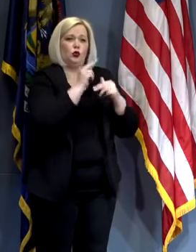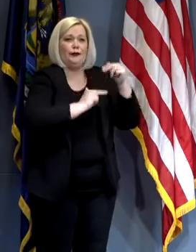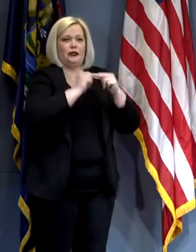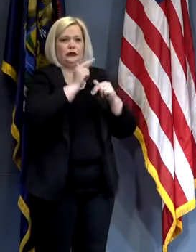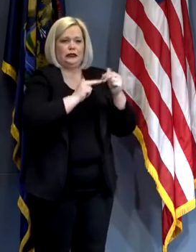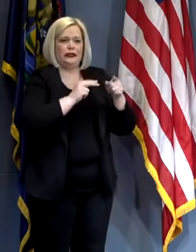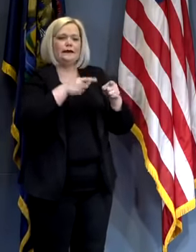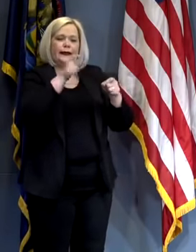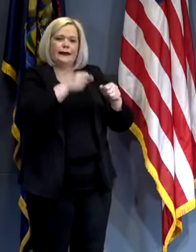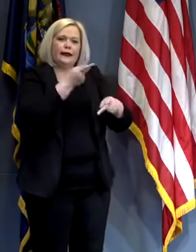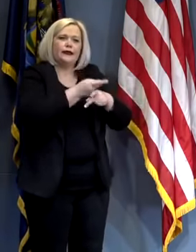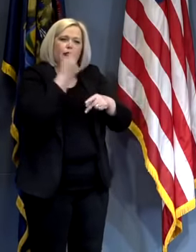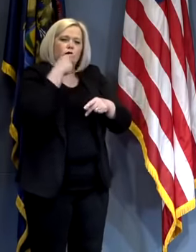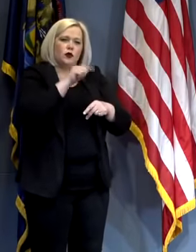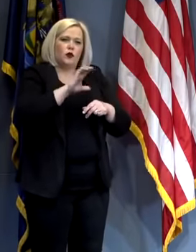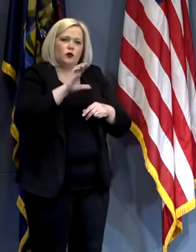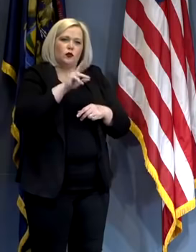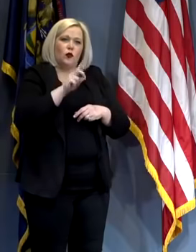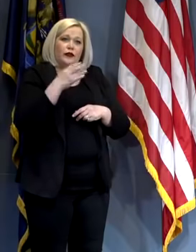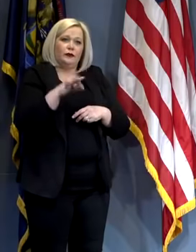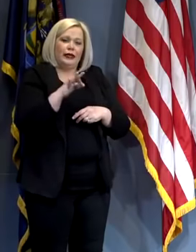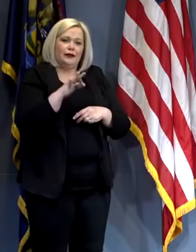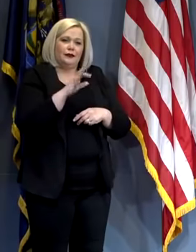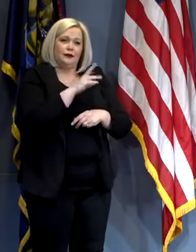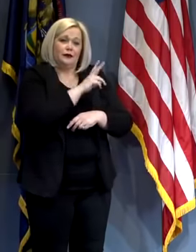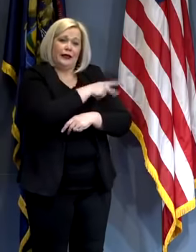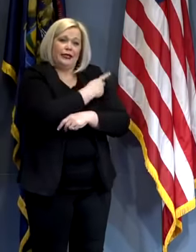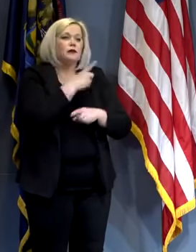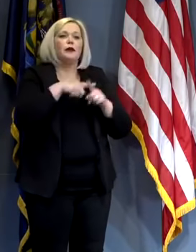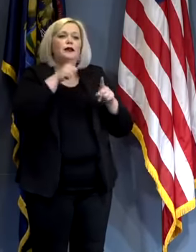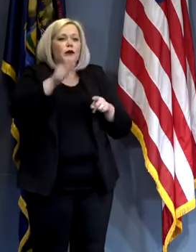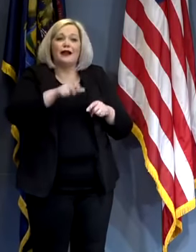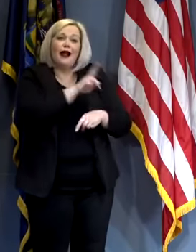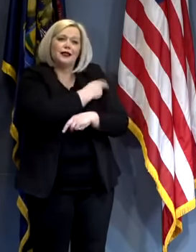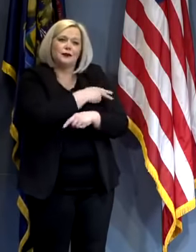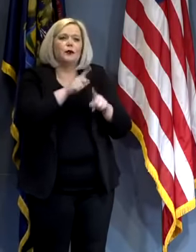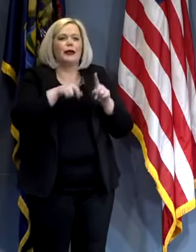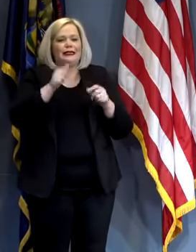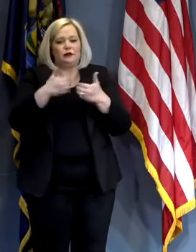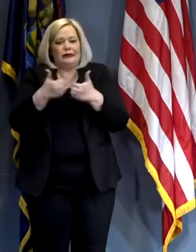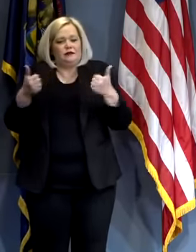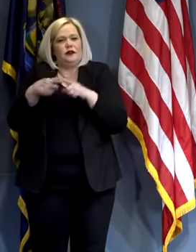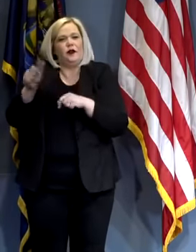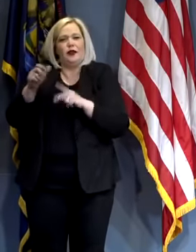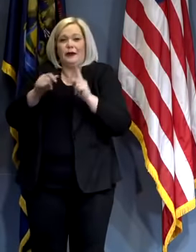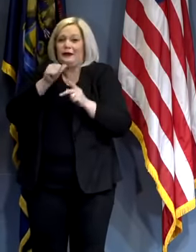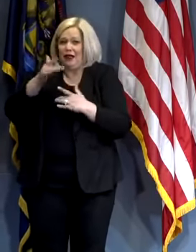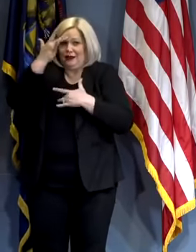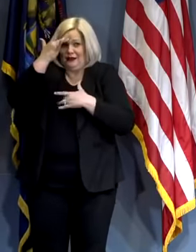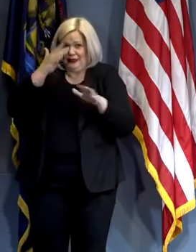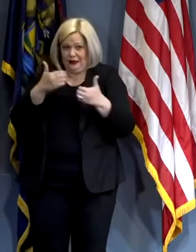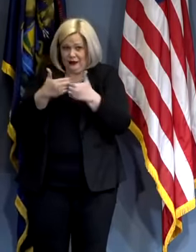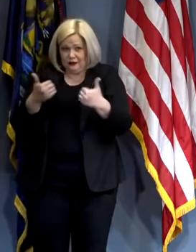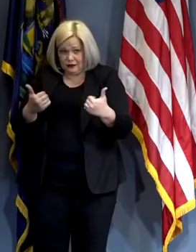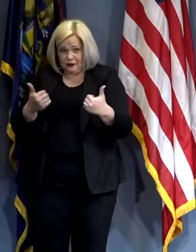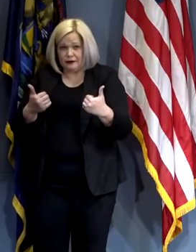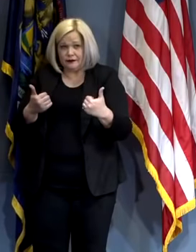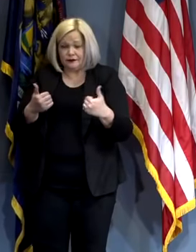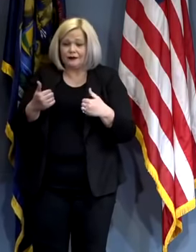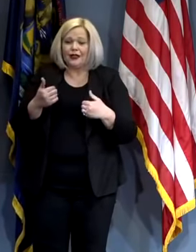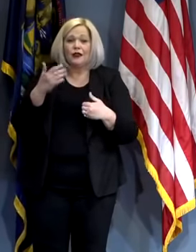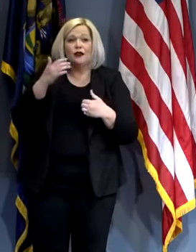diagnosed with COVID-19, but do not need to be in a hospital. All of these measures will help protect the well-being of our